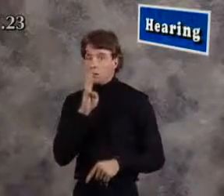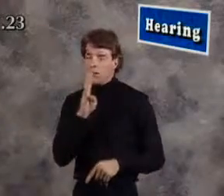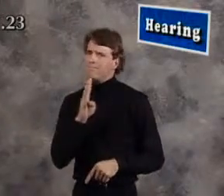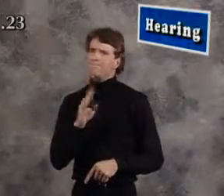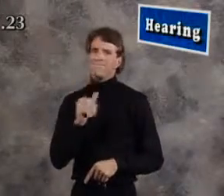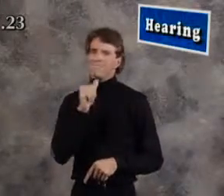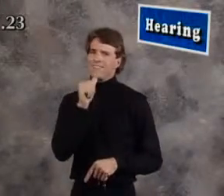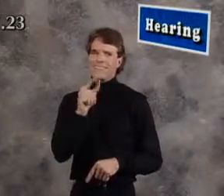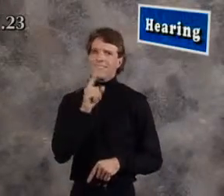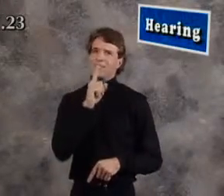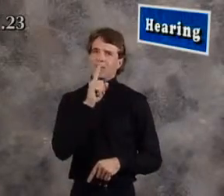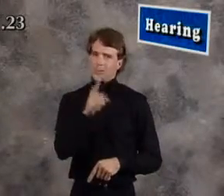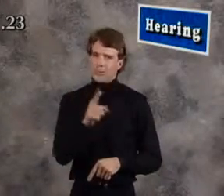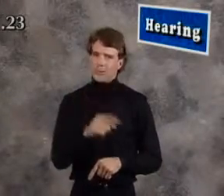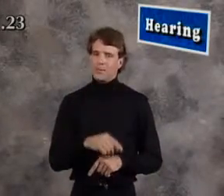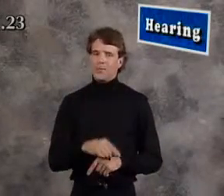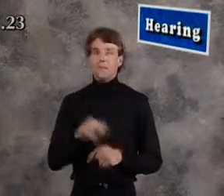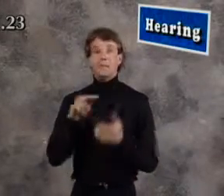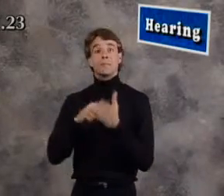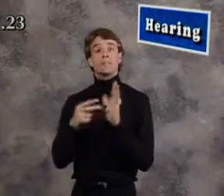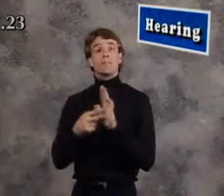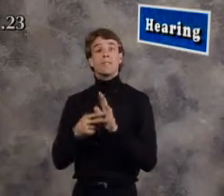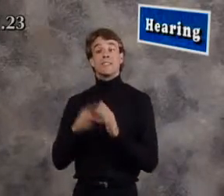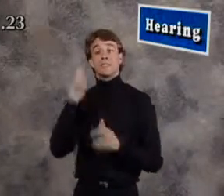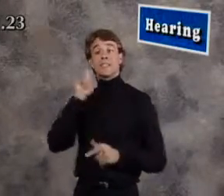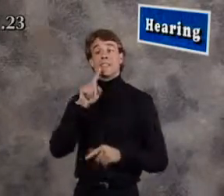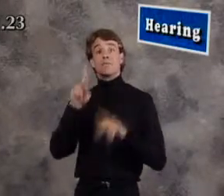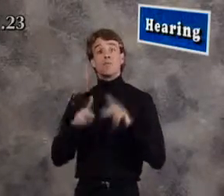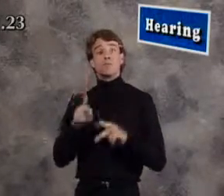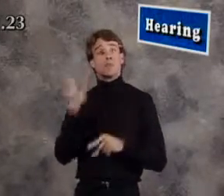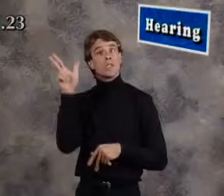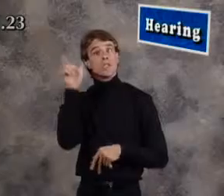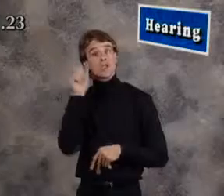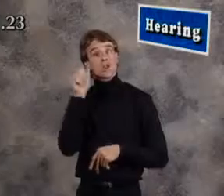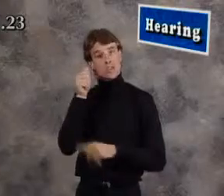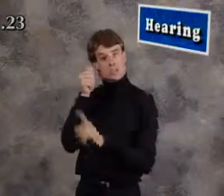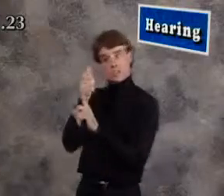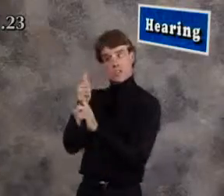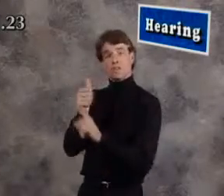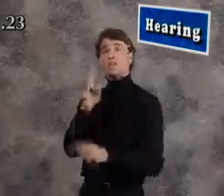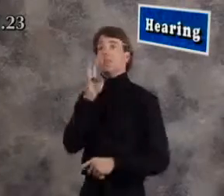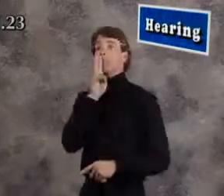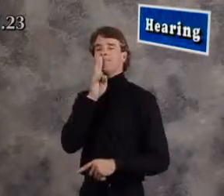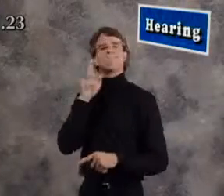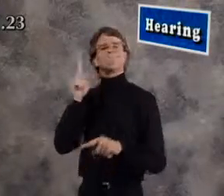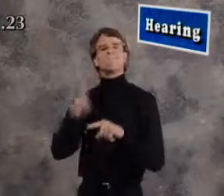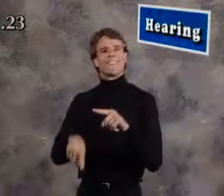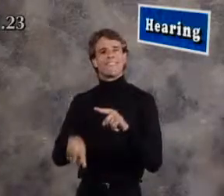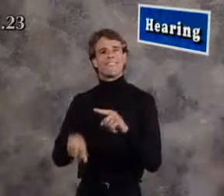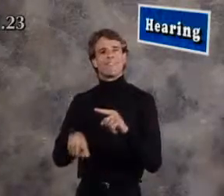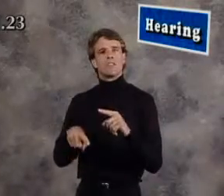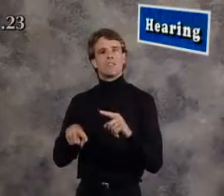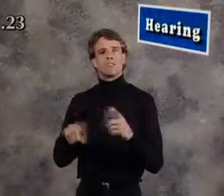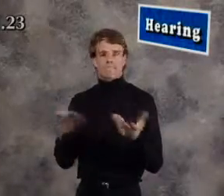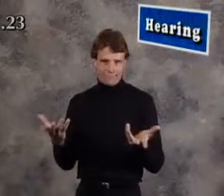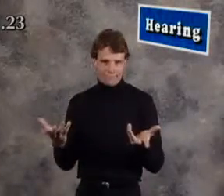this doesn't mean deaf people do not talk. It means that deaf people cannot hear themselves talk.